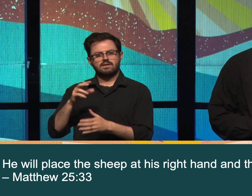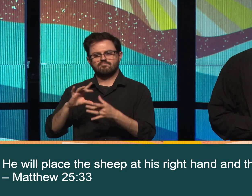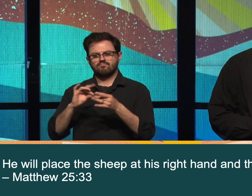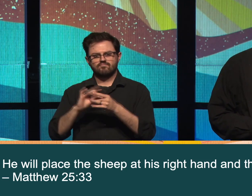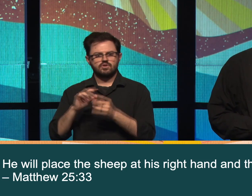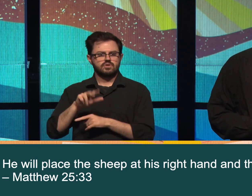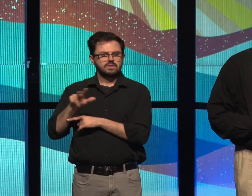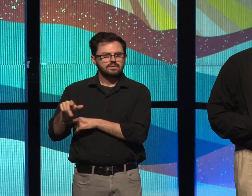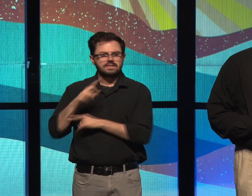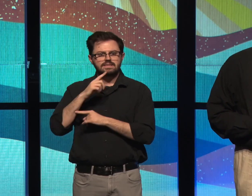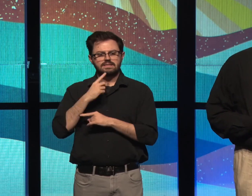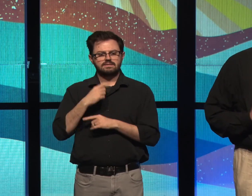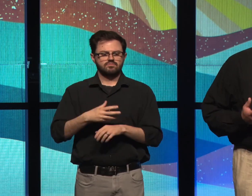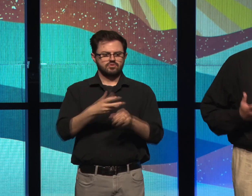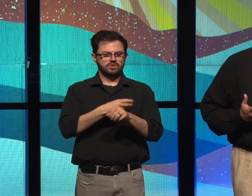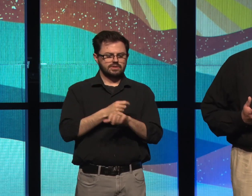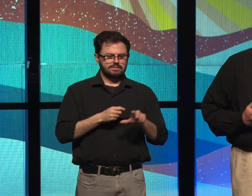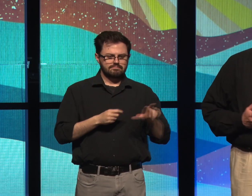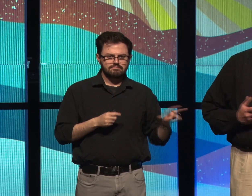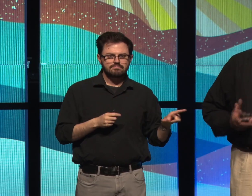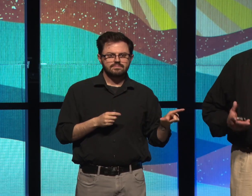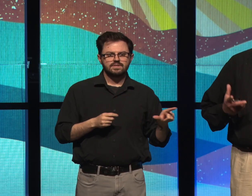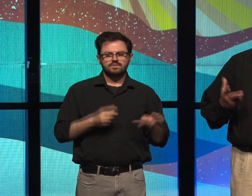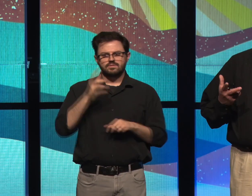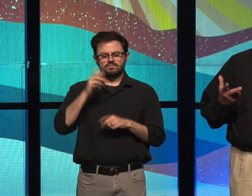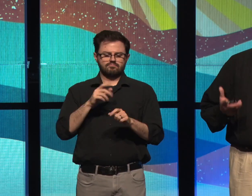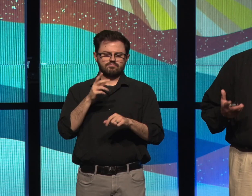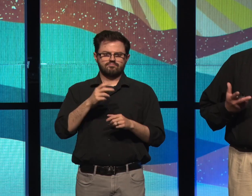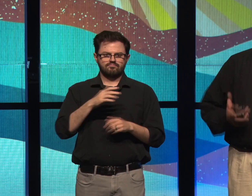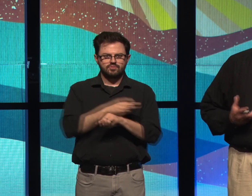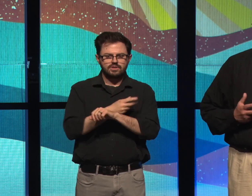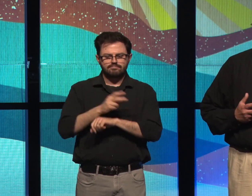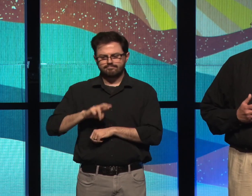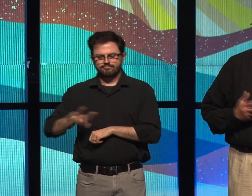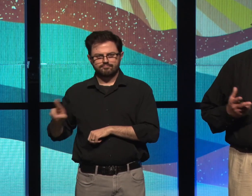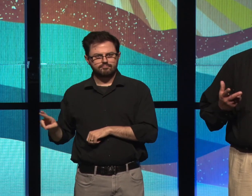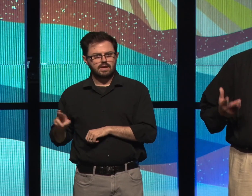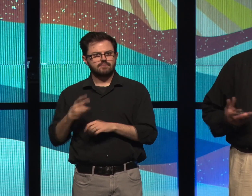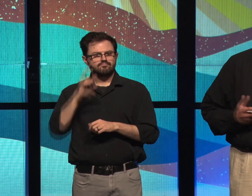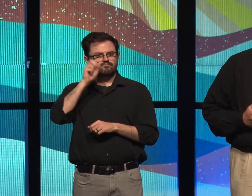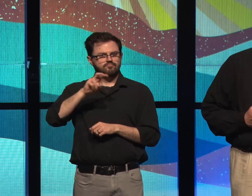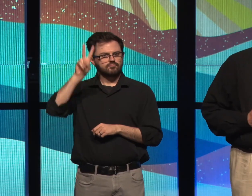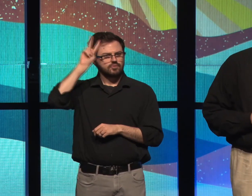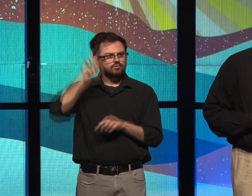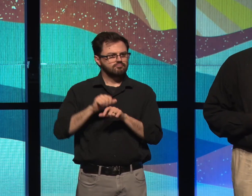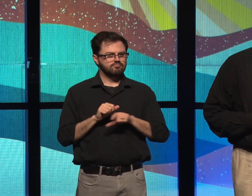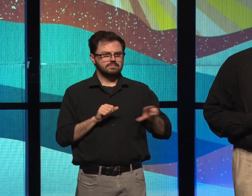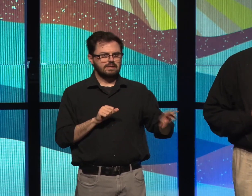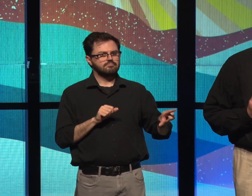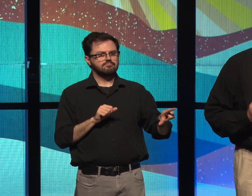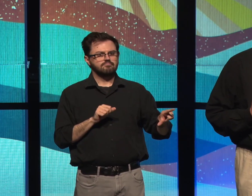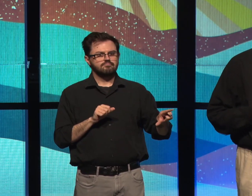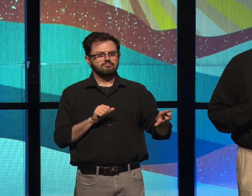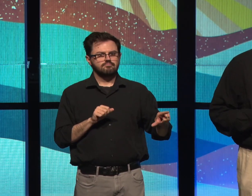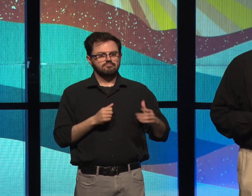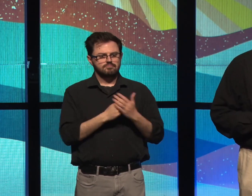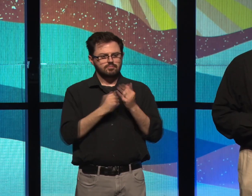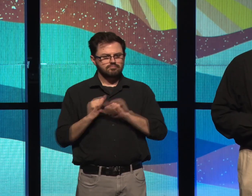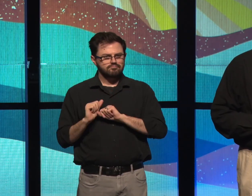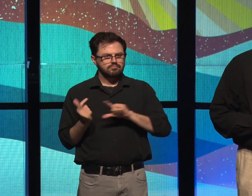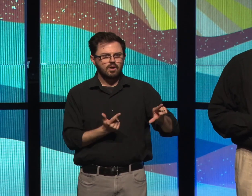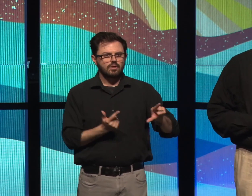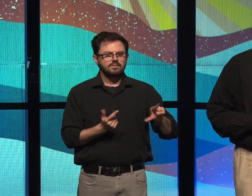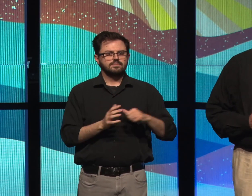left. The early church lived this out in a radical way. Acts 2,